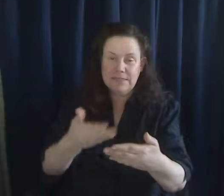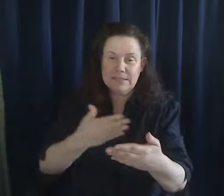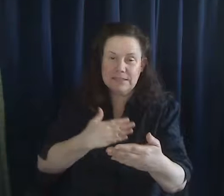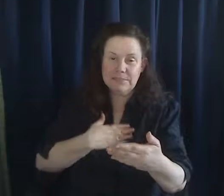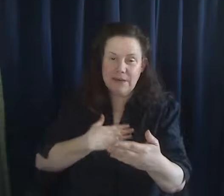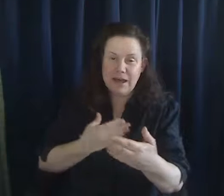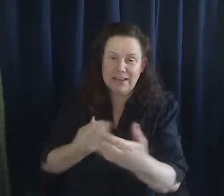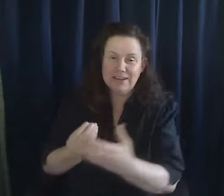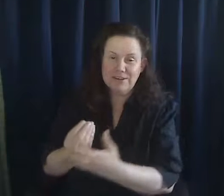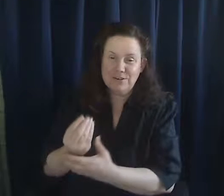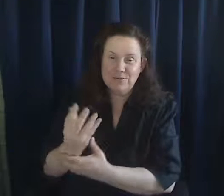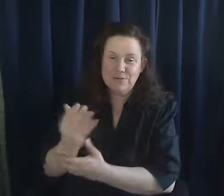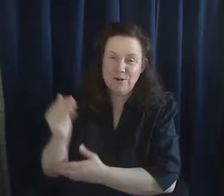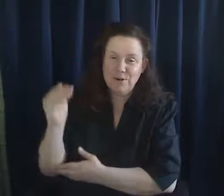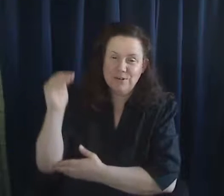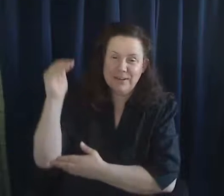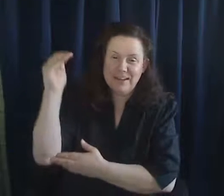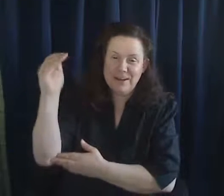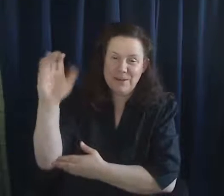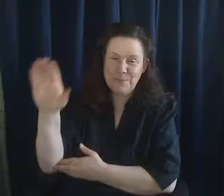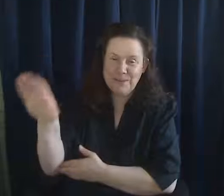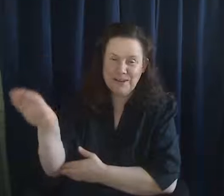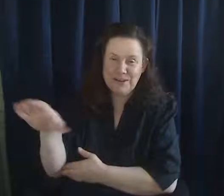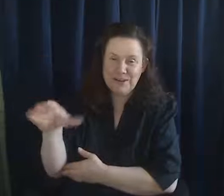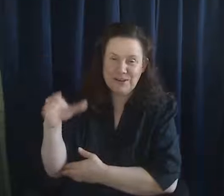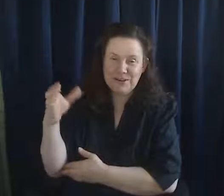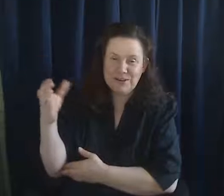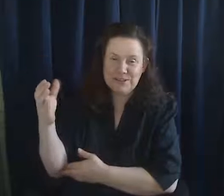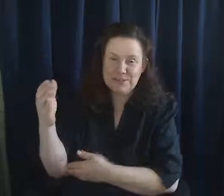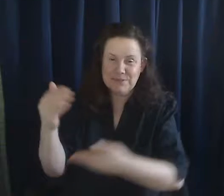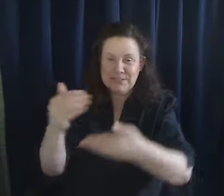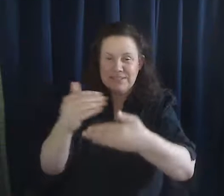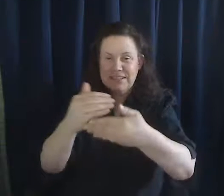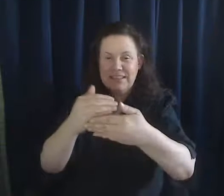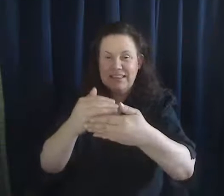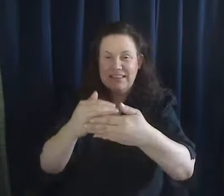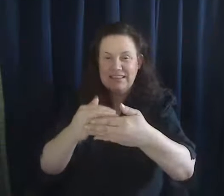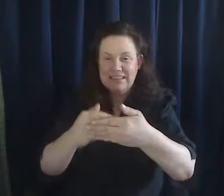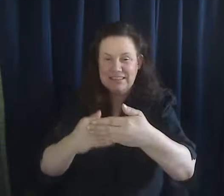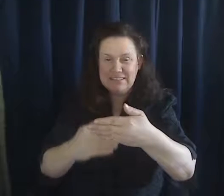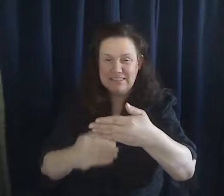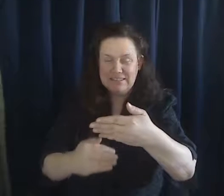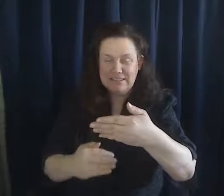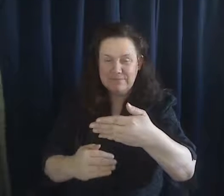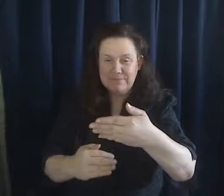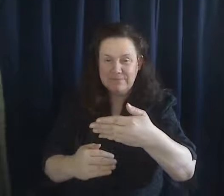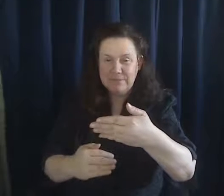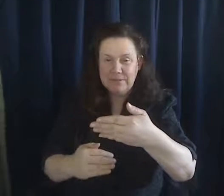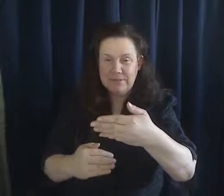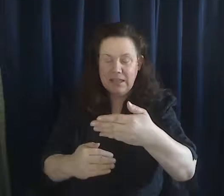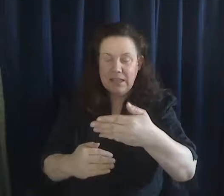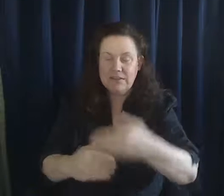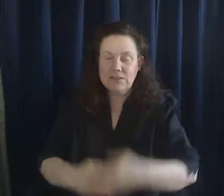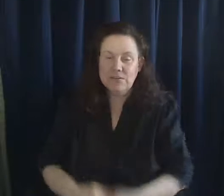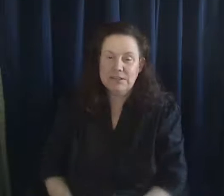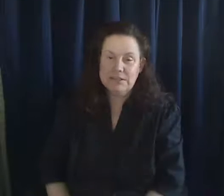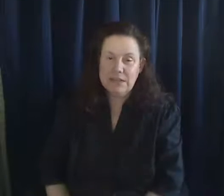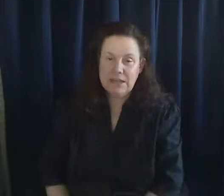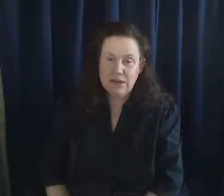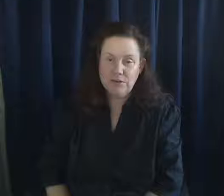This is my grown up Christmas list. And then you can decide how you'll